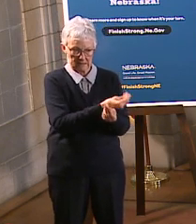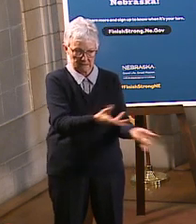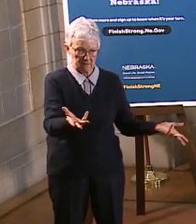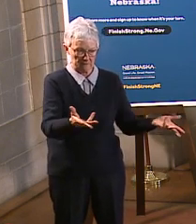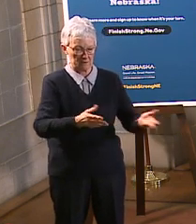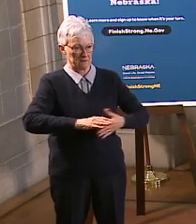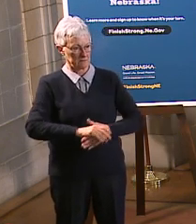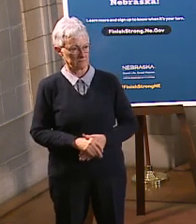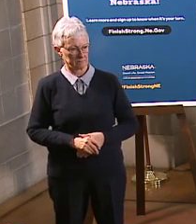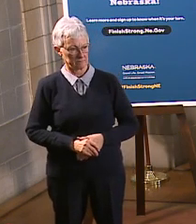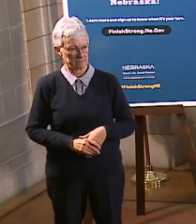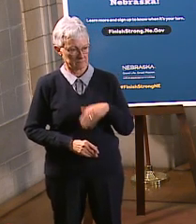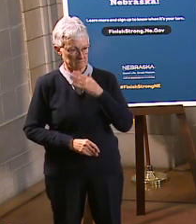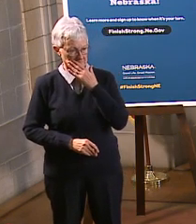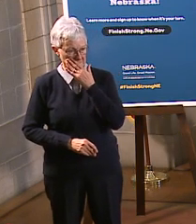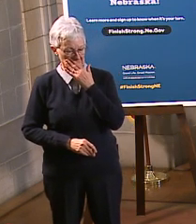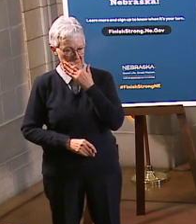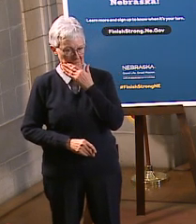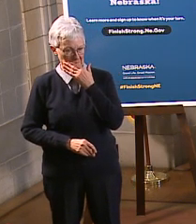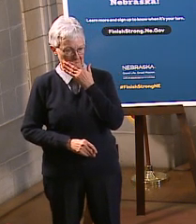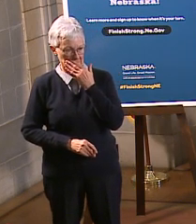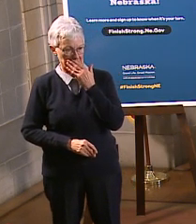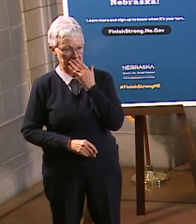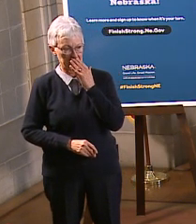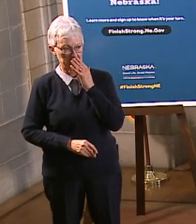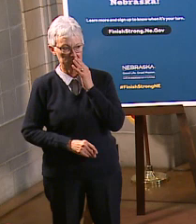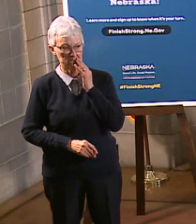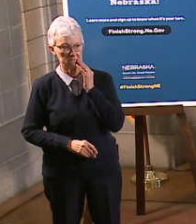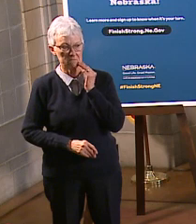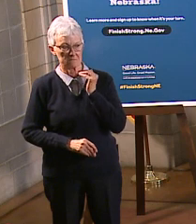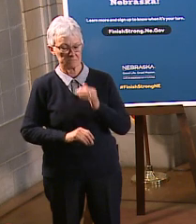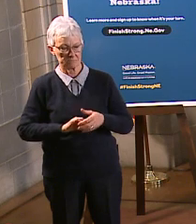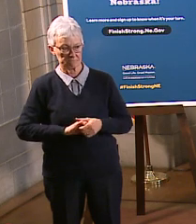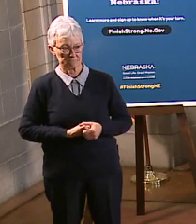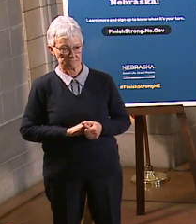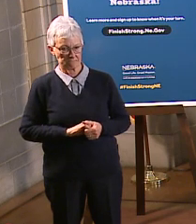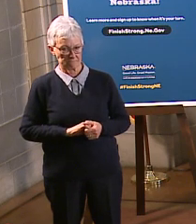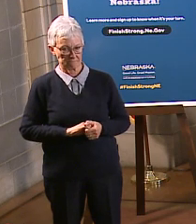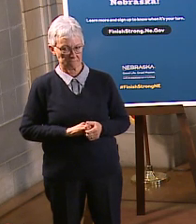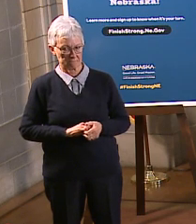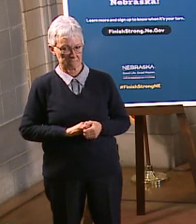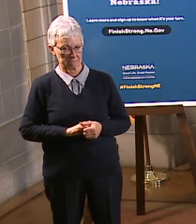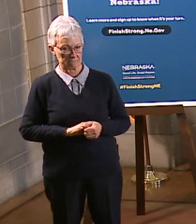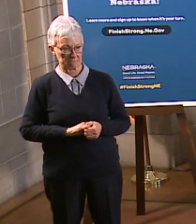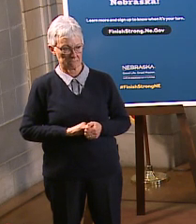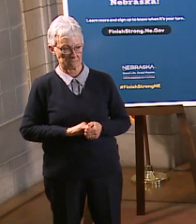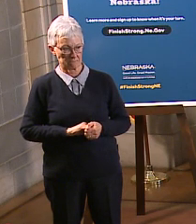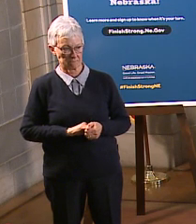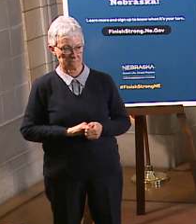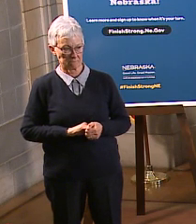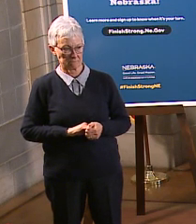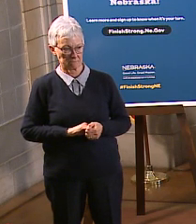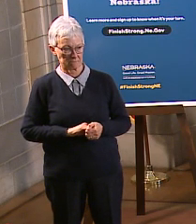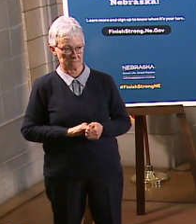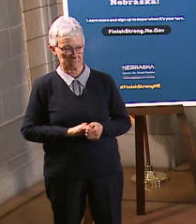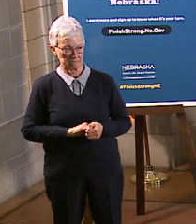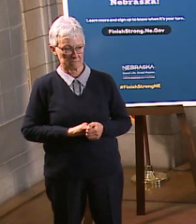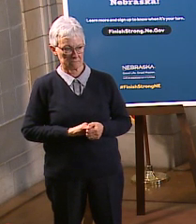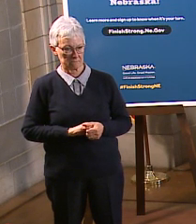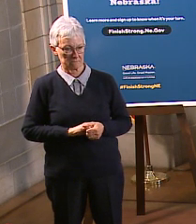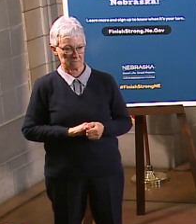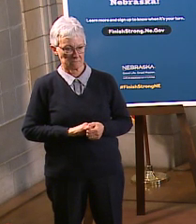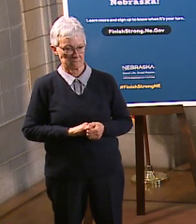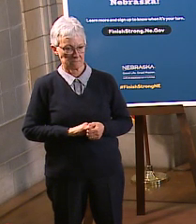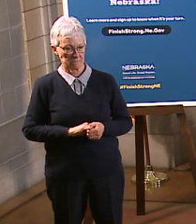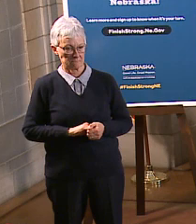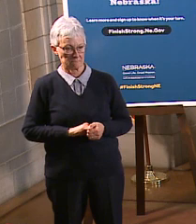Is the state considering, if we have this pot of doses out there that aren't being administered, are